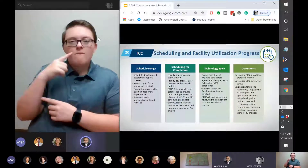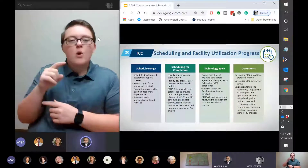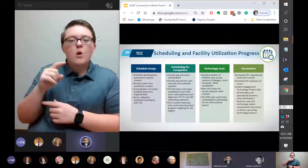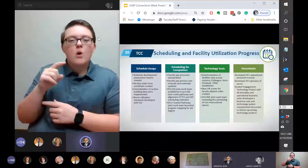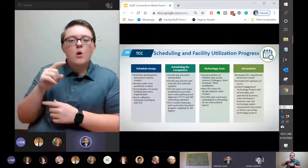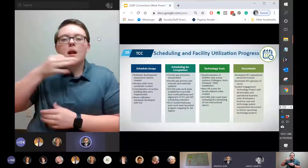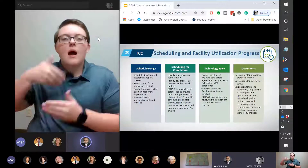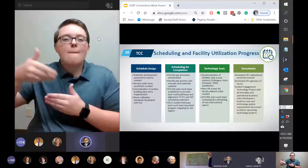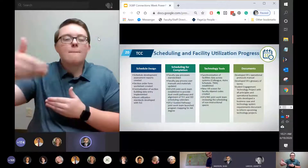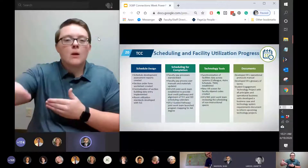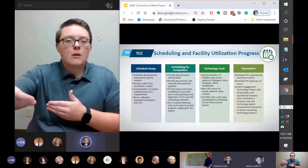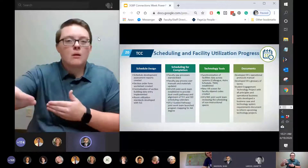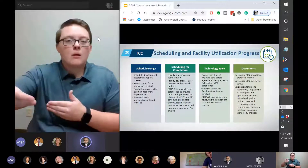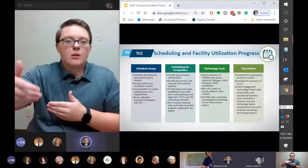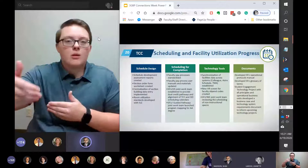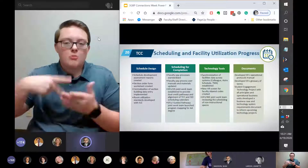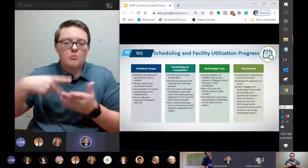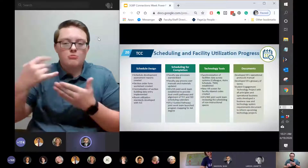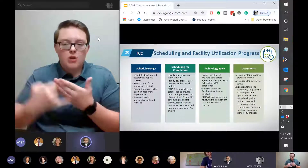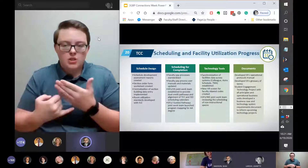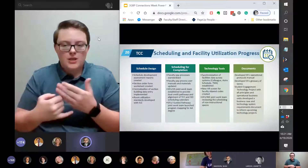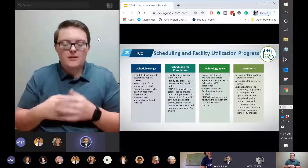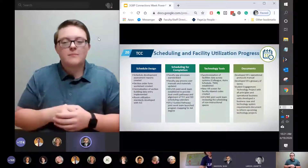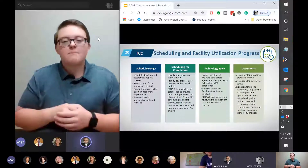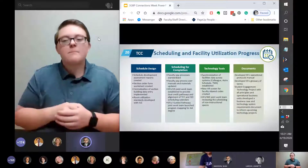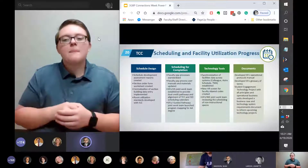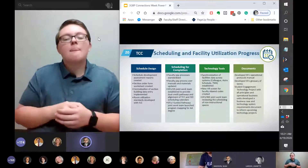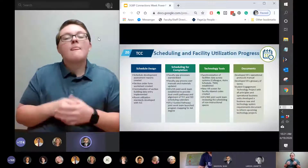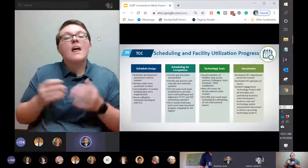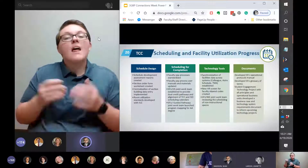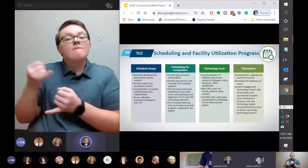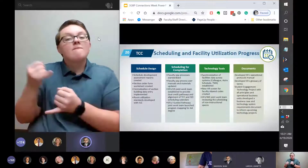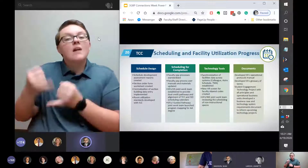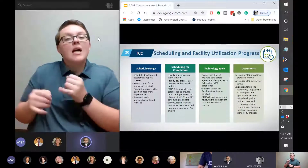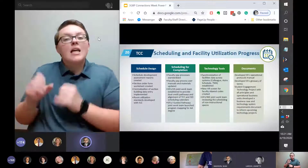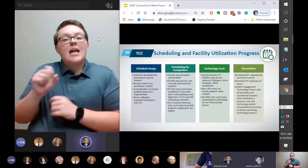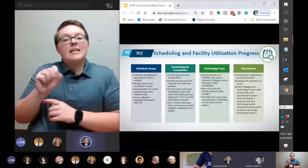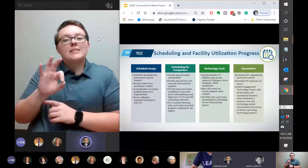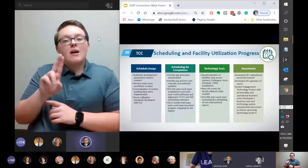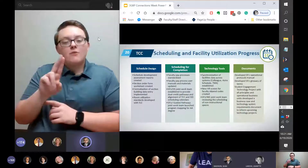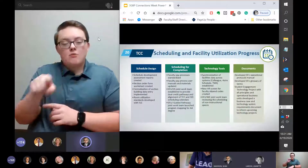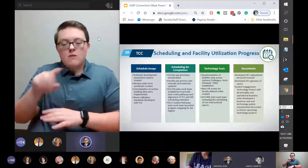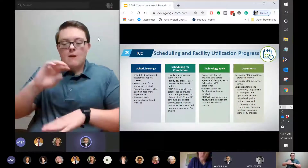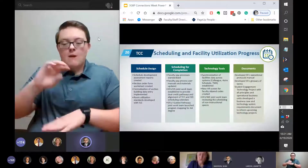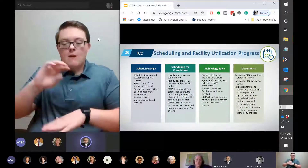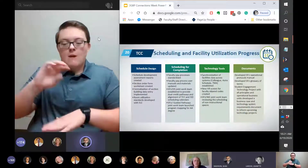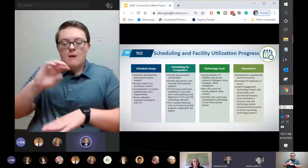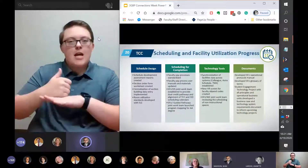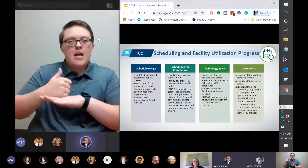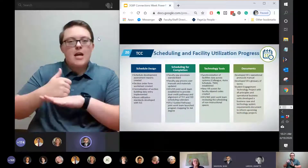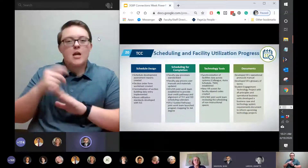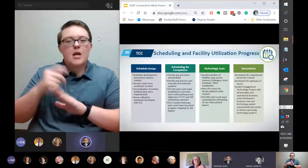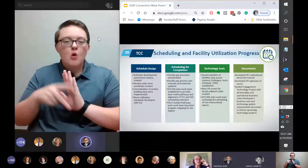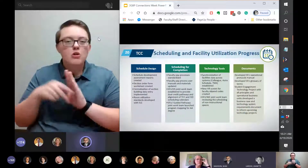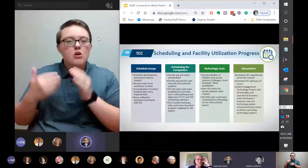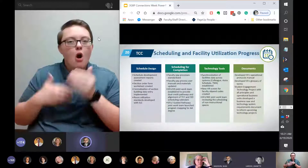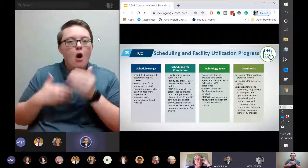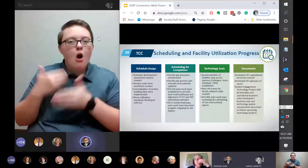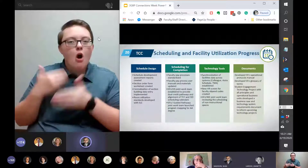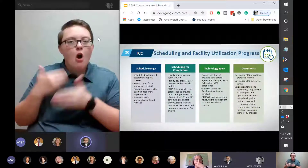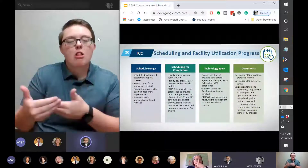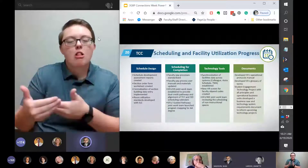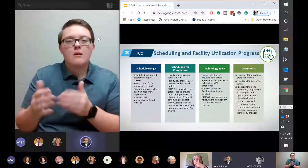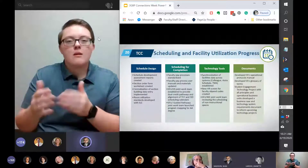finally, the SFU has developed a protocols manual to guide various scheduling and